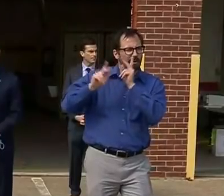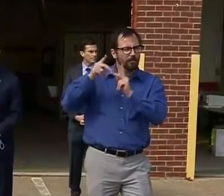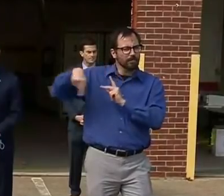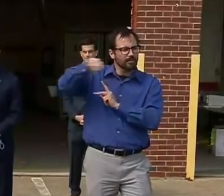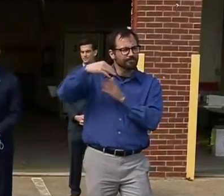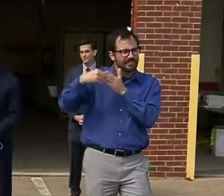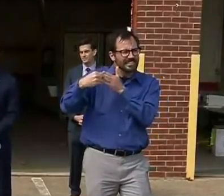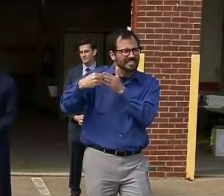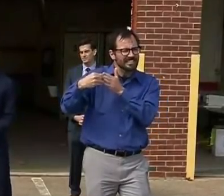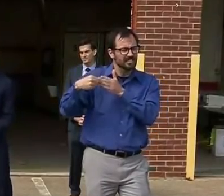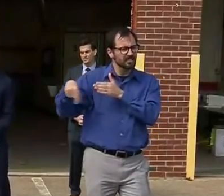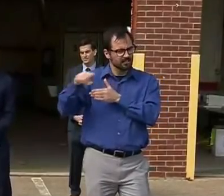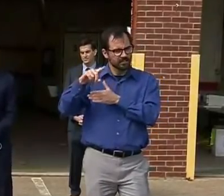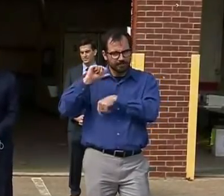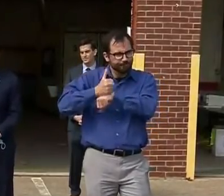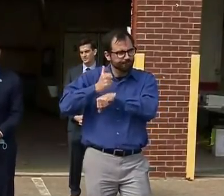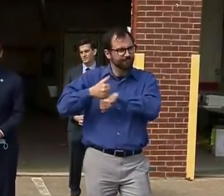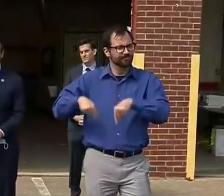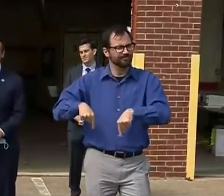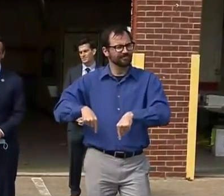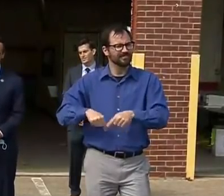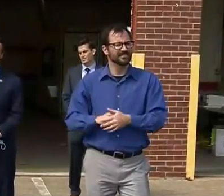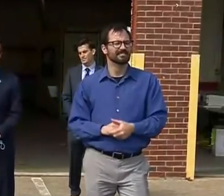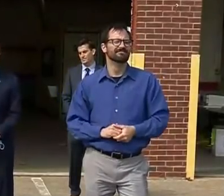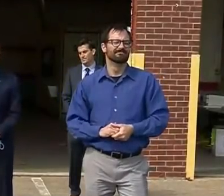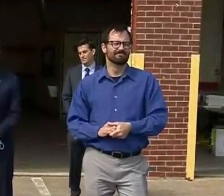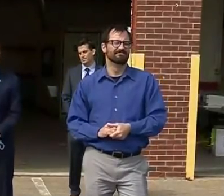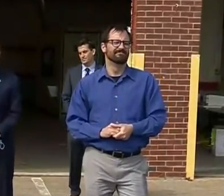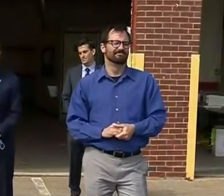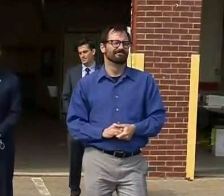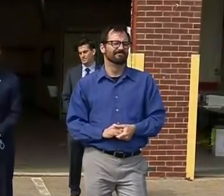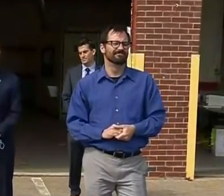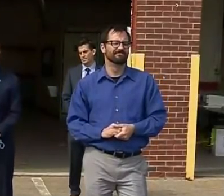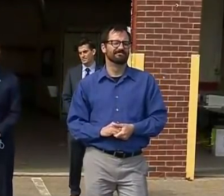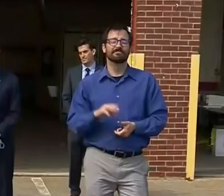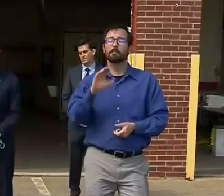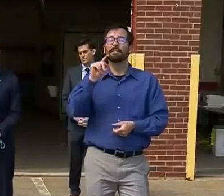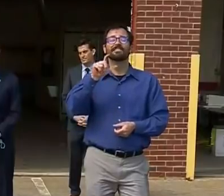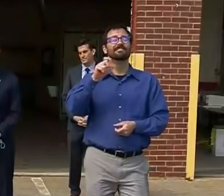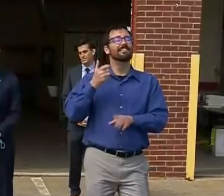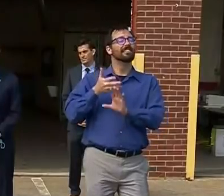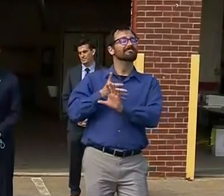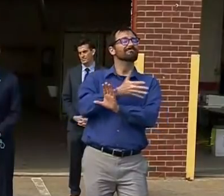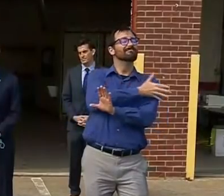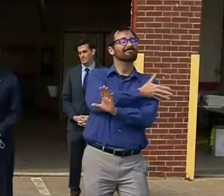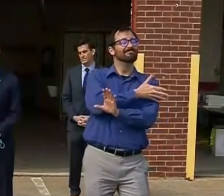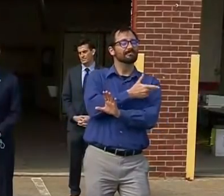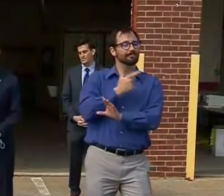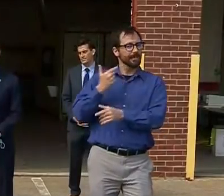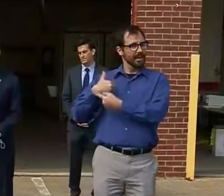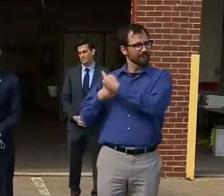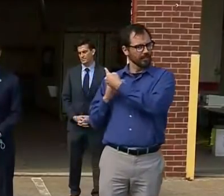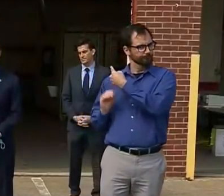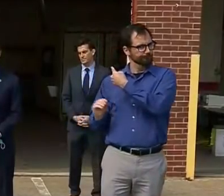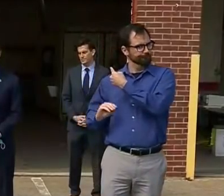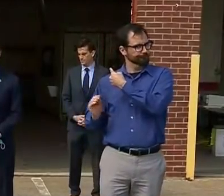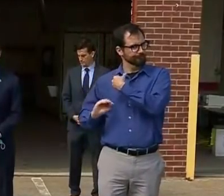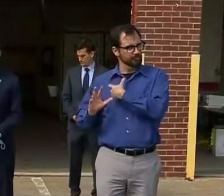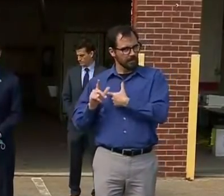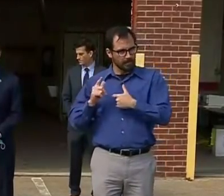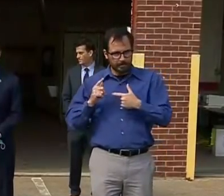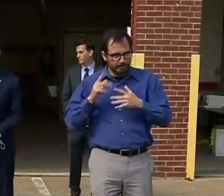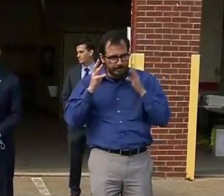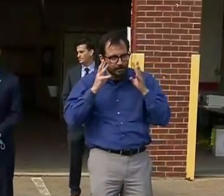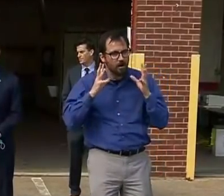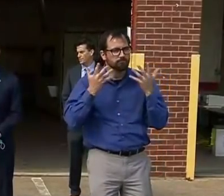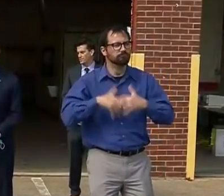where this capability was deployed. So in terms of Partners Healthcare, we're so pleased that we could play a